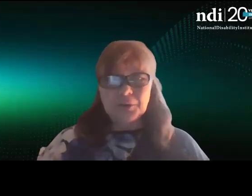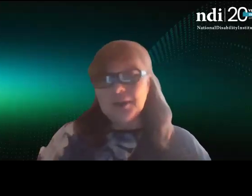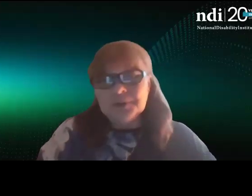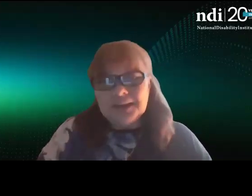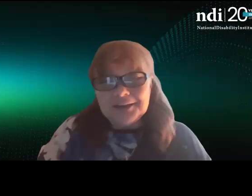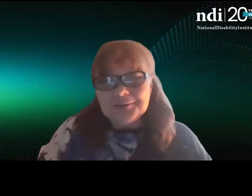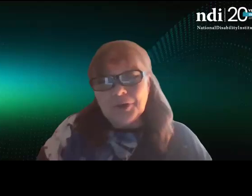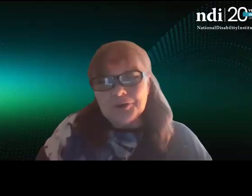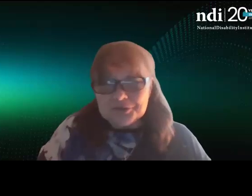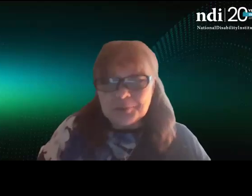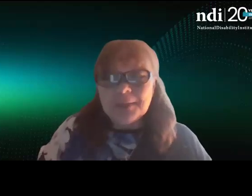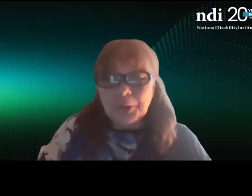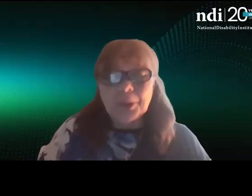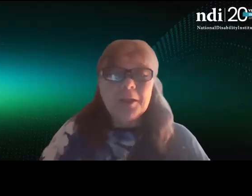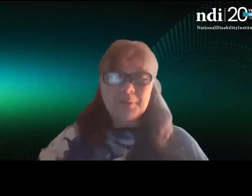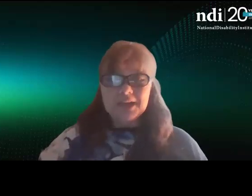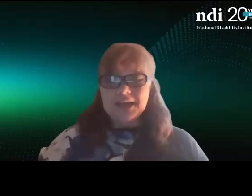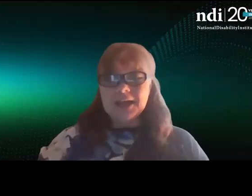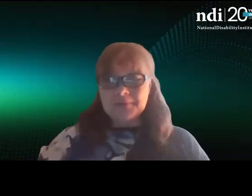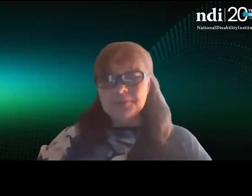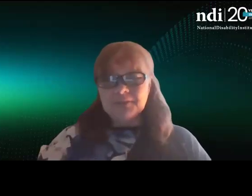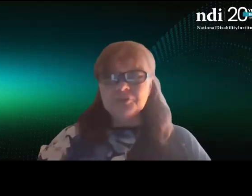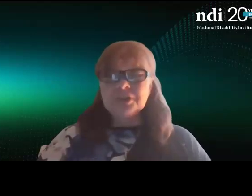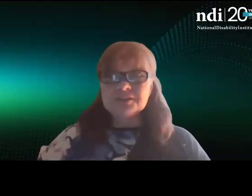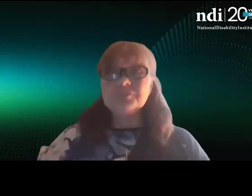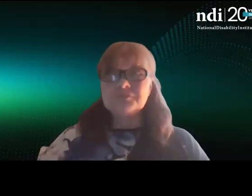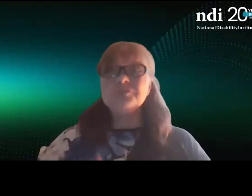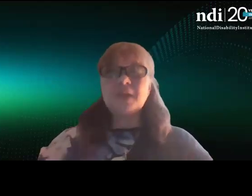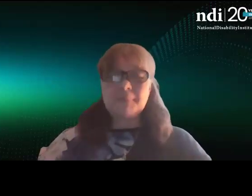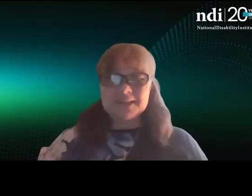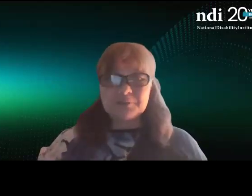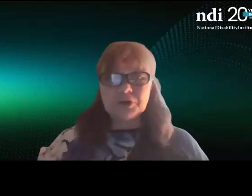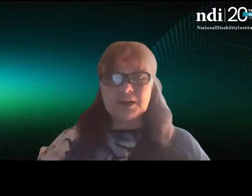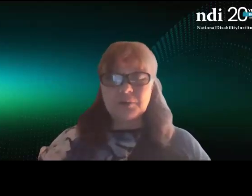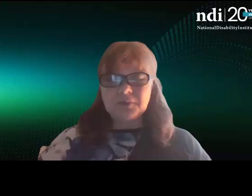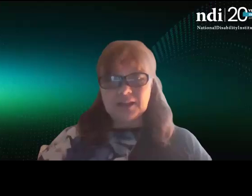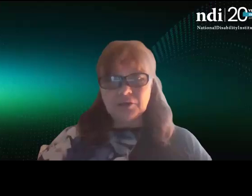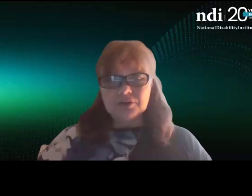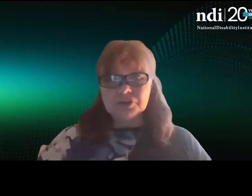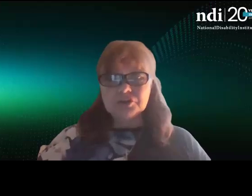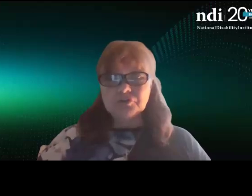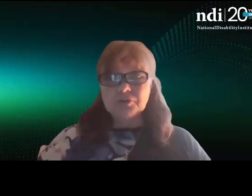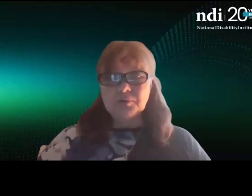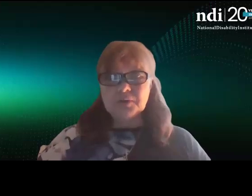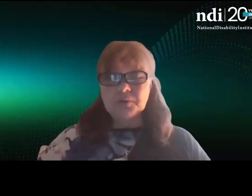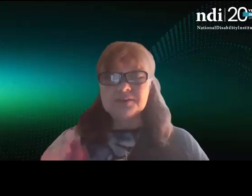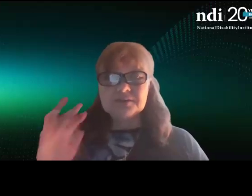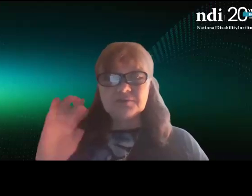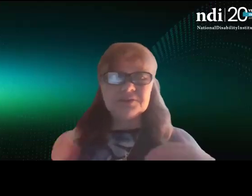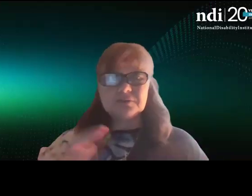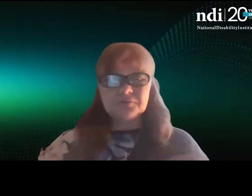then, I Yeah. only need one or two people. But if you're going to sort of do that mass market with that large